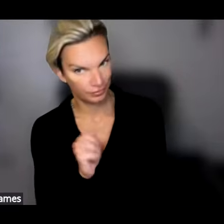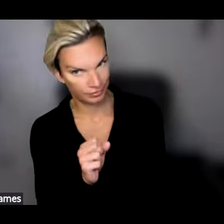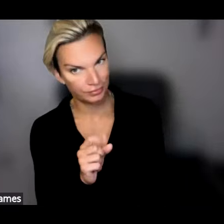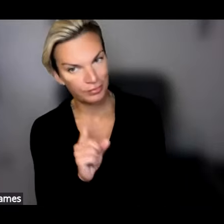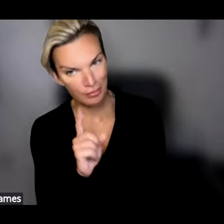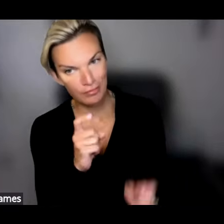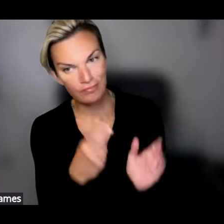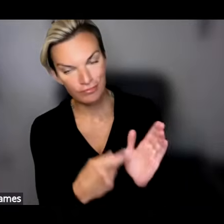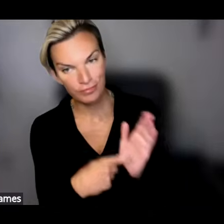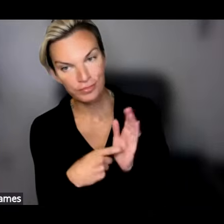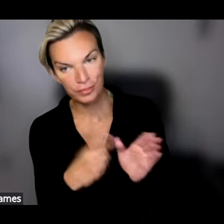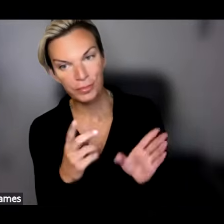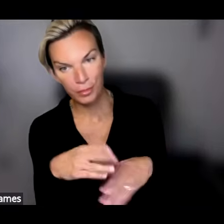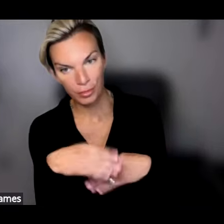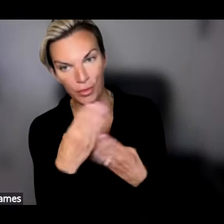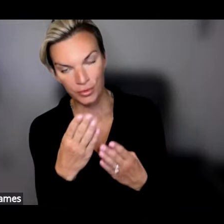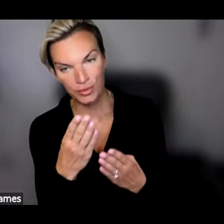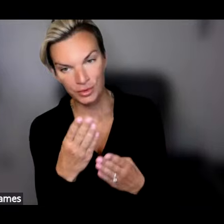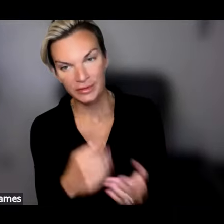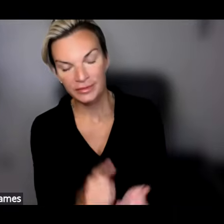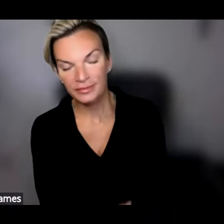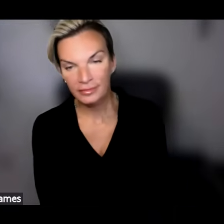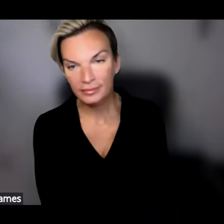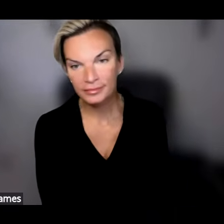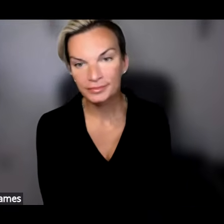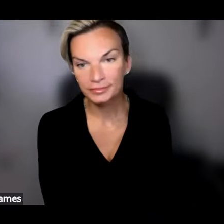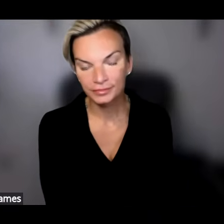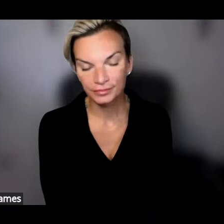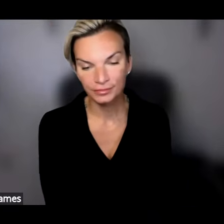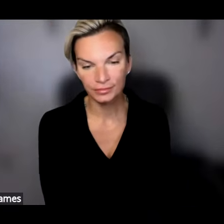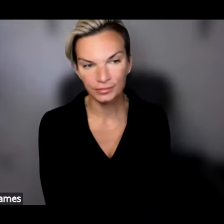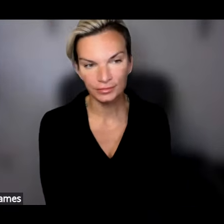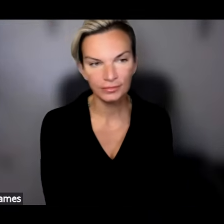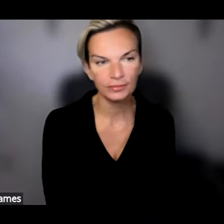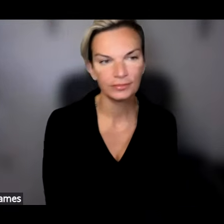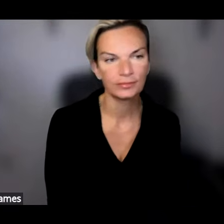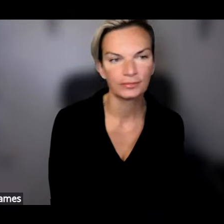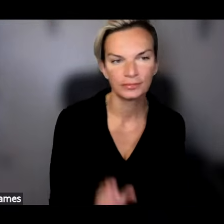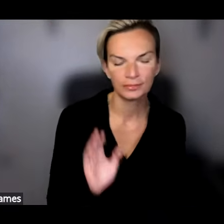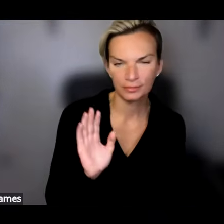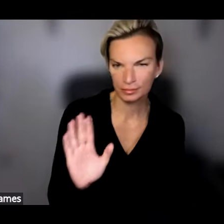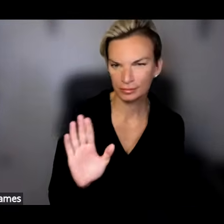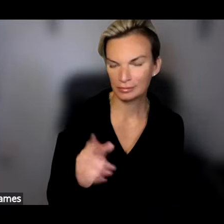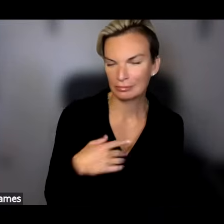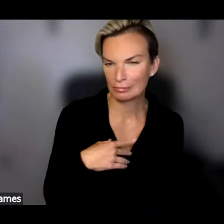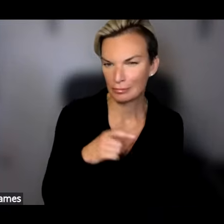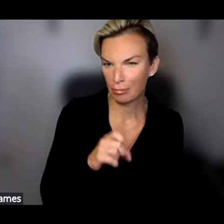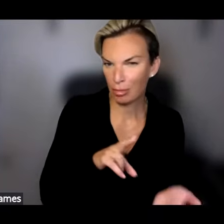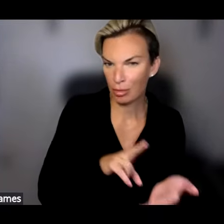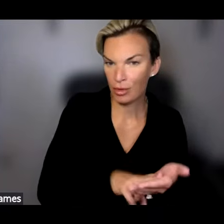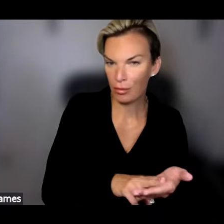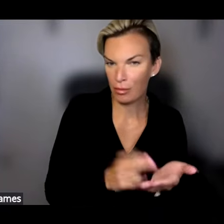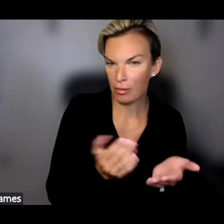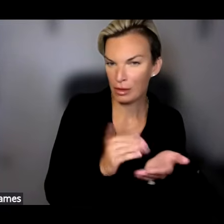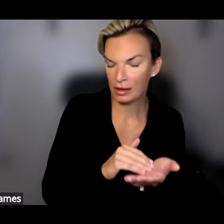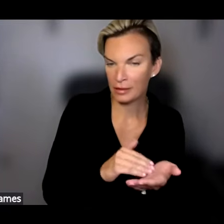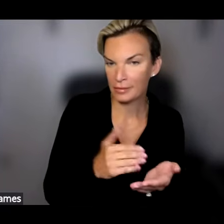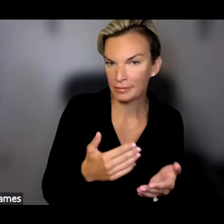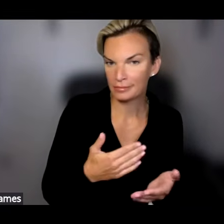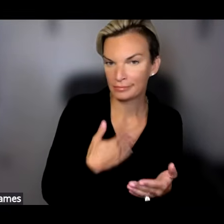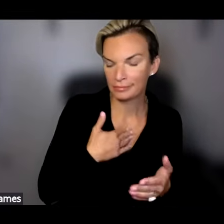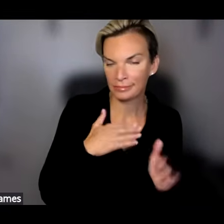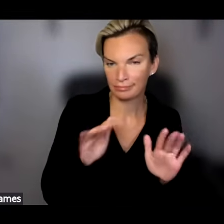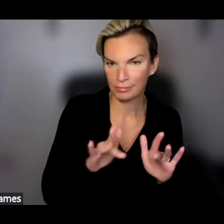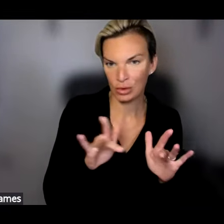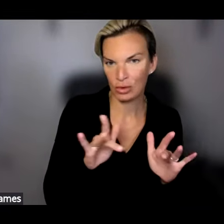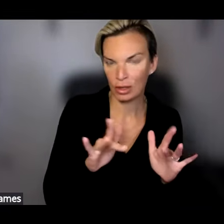yeah, Thanks it for should log be in your down. packet. Well, give me a second to Yep. log back in here, just a minute, Wayne. My machine went down on me